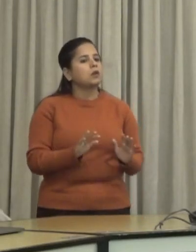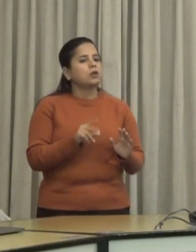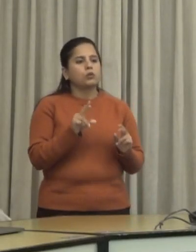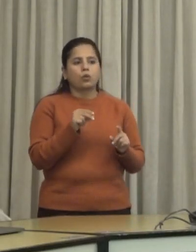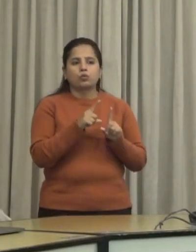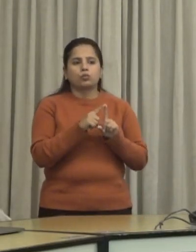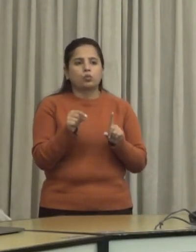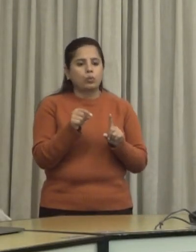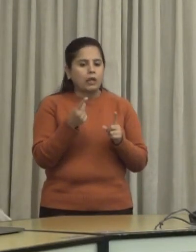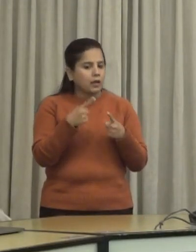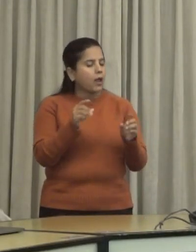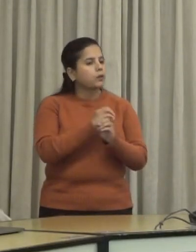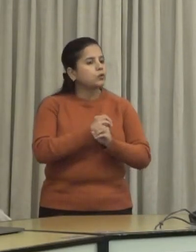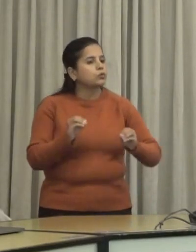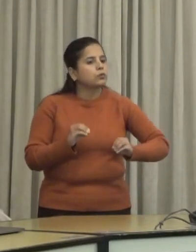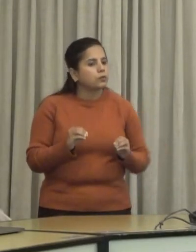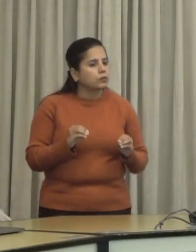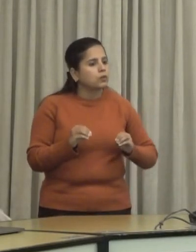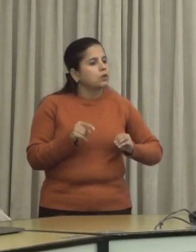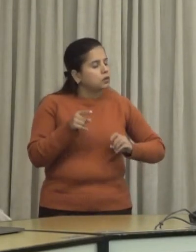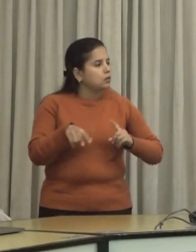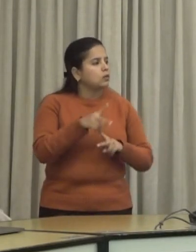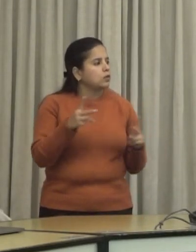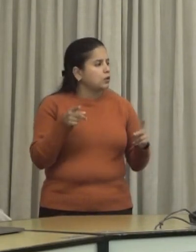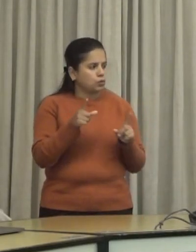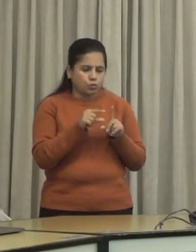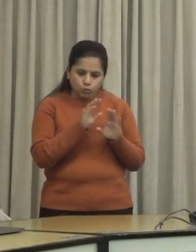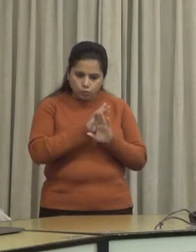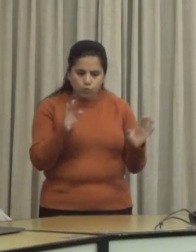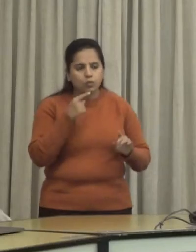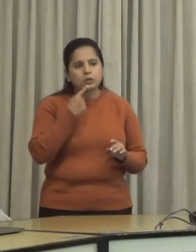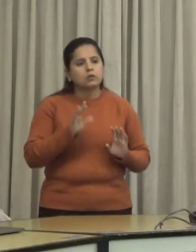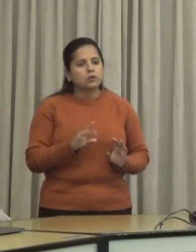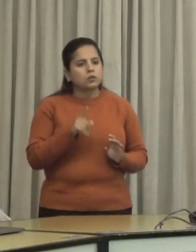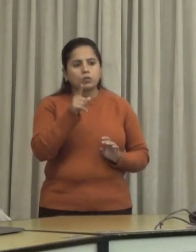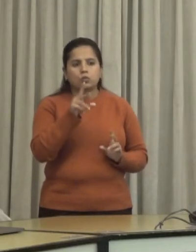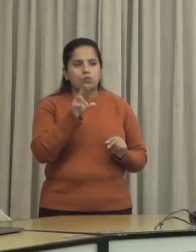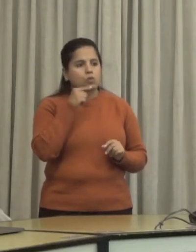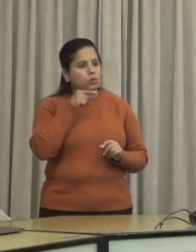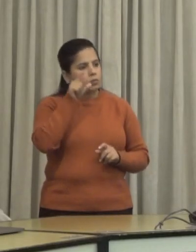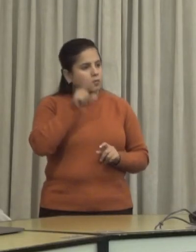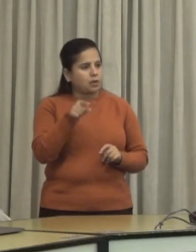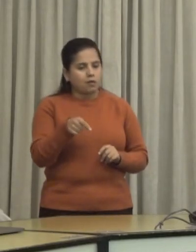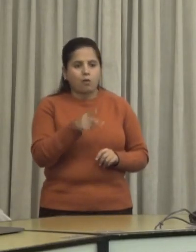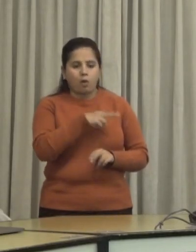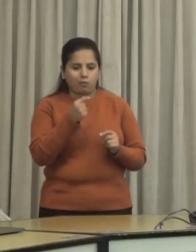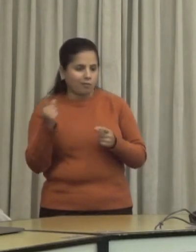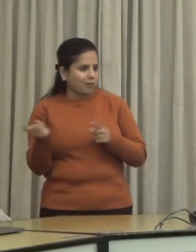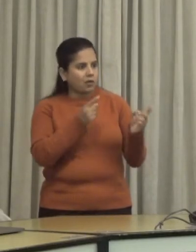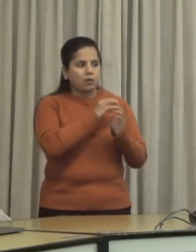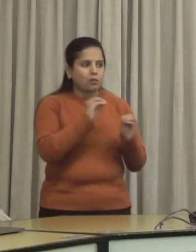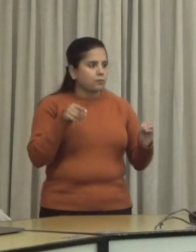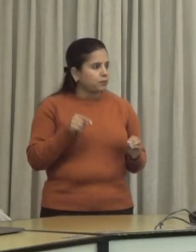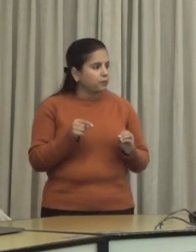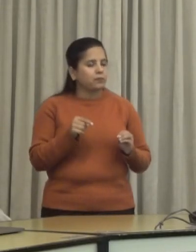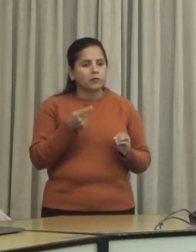something inappropriate. Okay, that is where it is. Not to do something inappropriate. You don't take a patient to the hospital in the